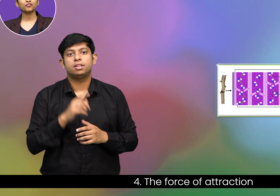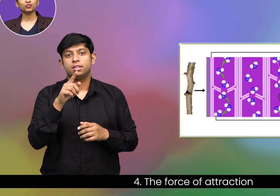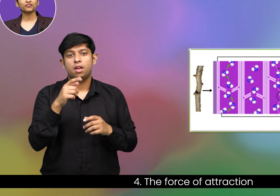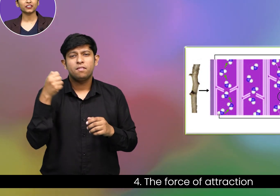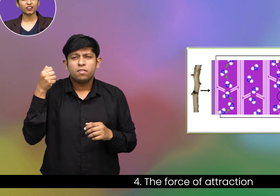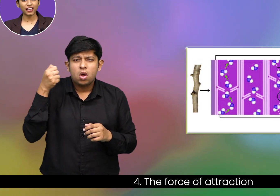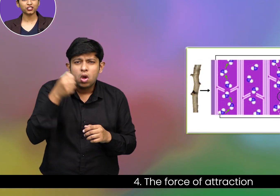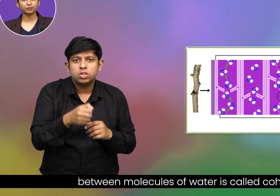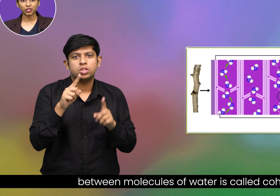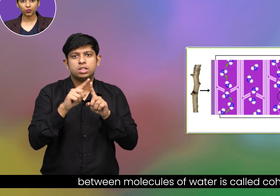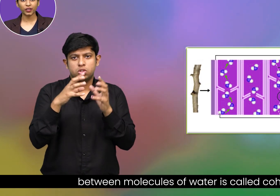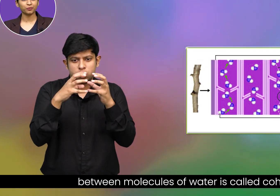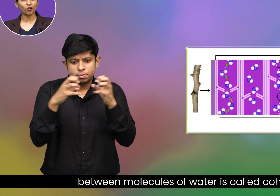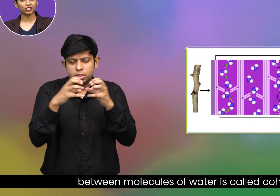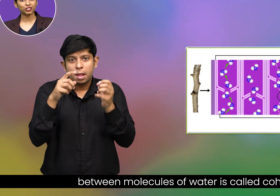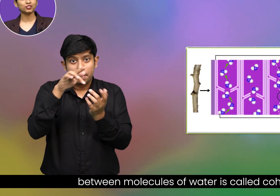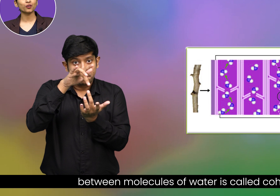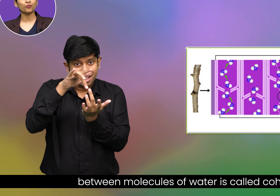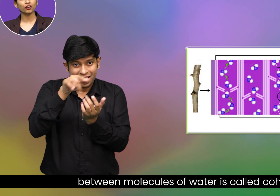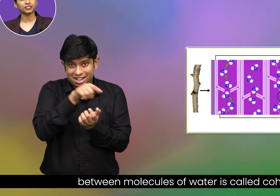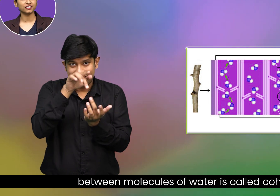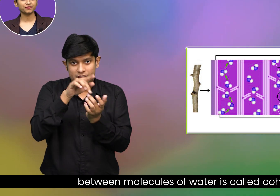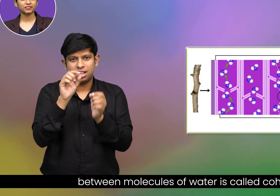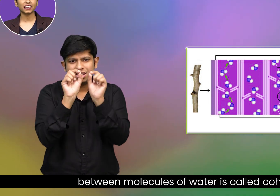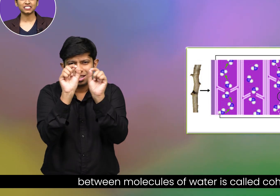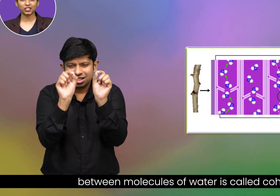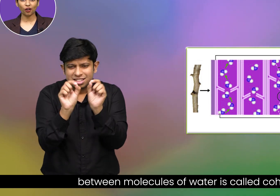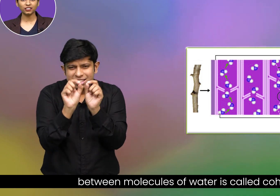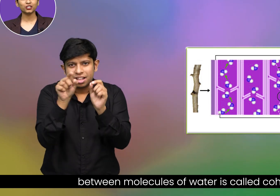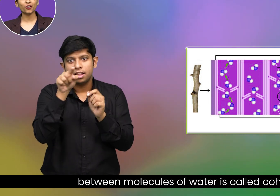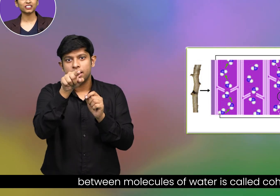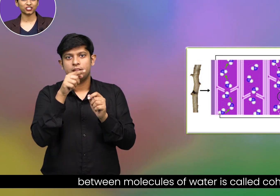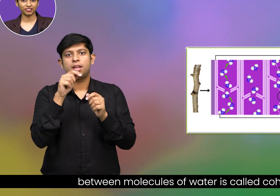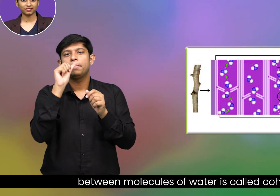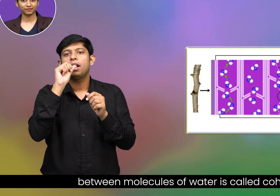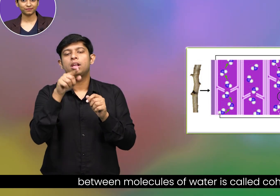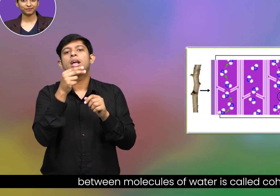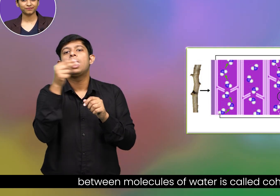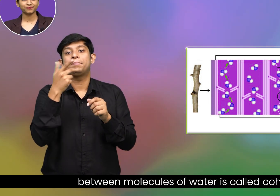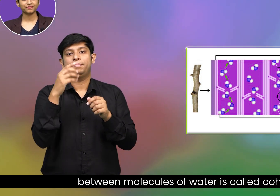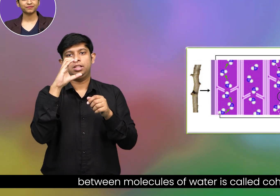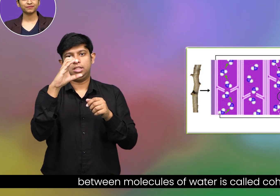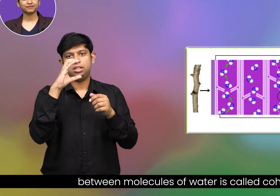The force of attraction between molecules of water is called cohesion.